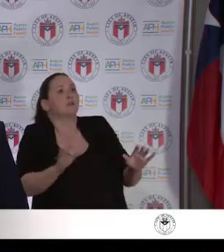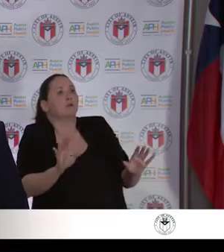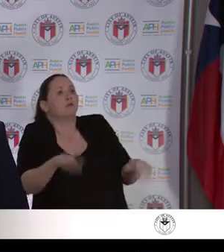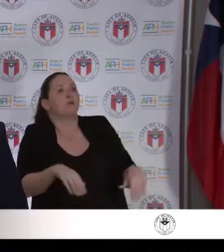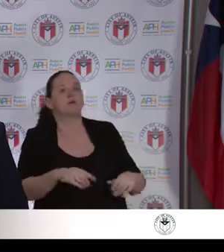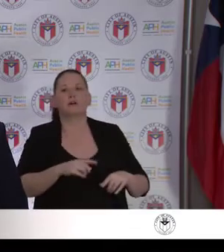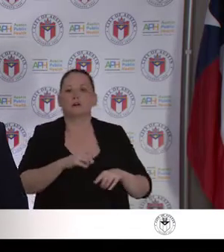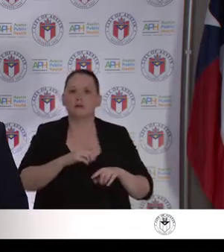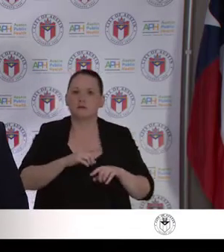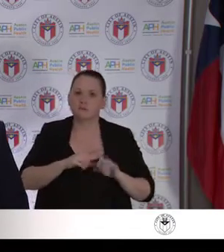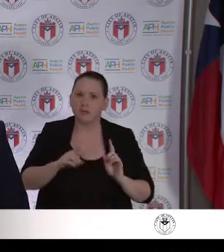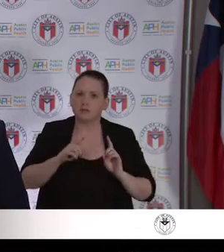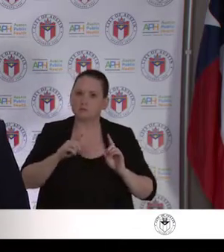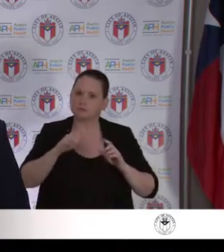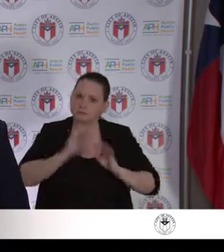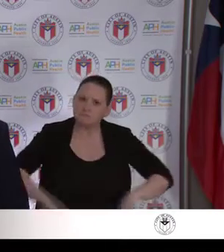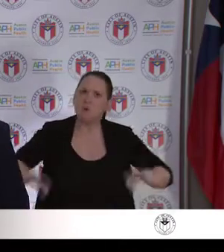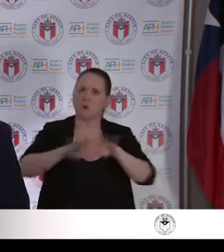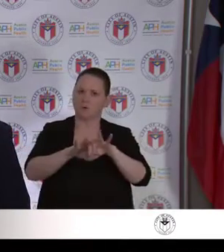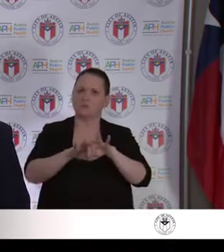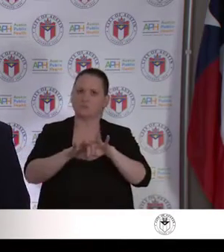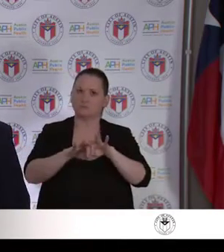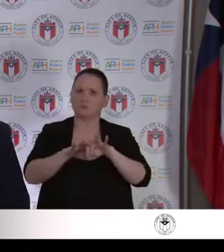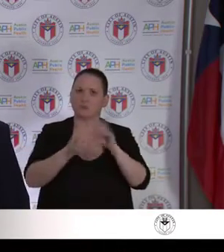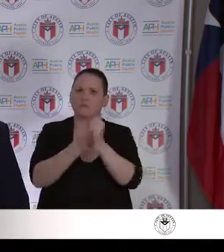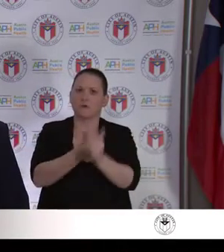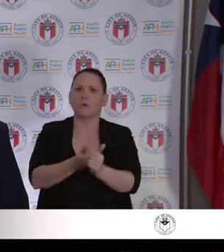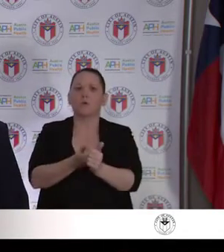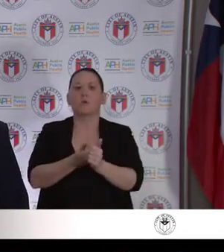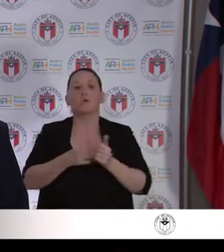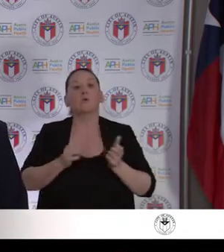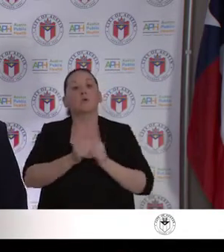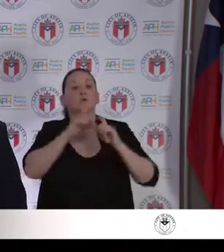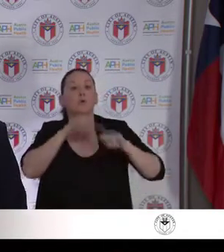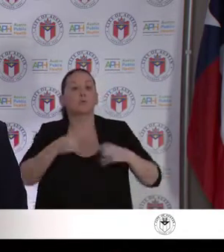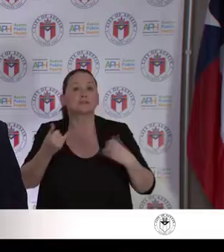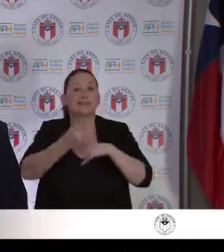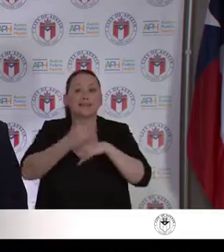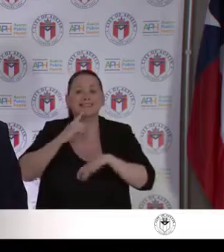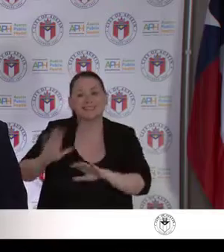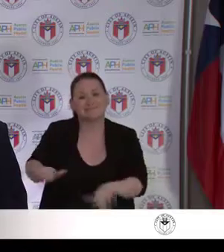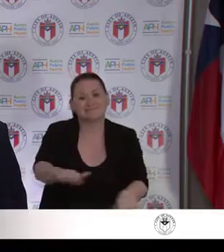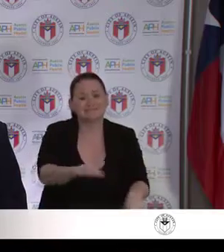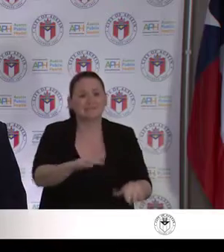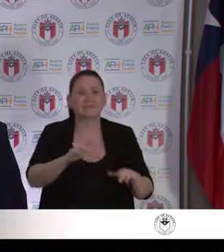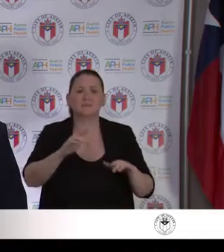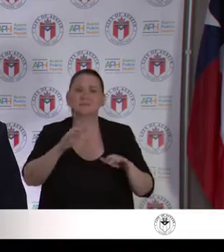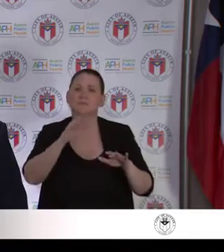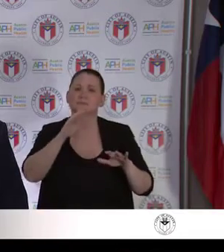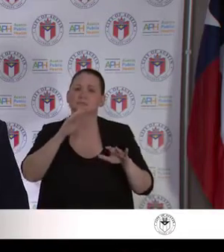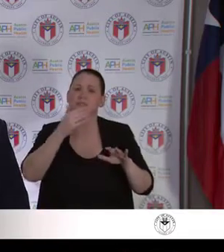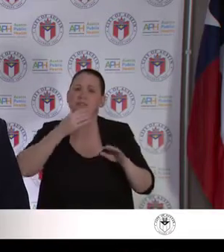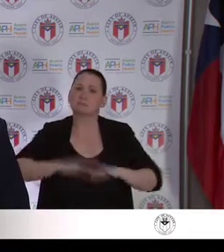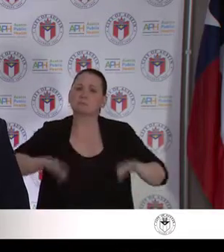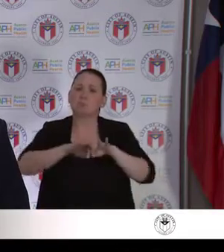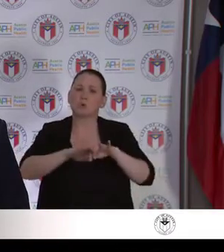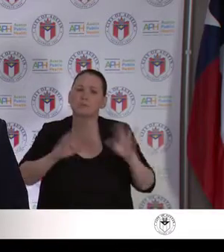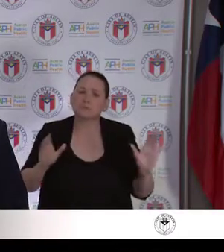they can do something. And with the orders today, we're saying, hey, be in smaller and smaller